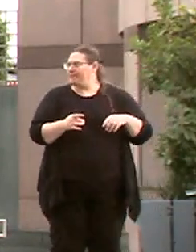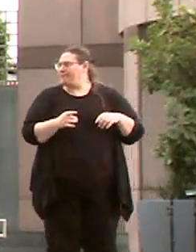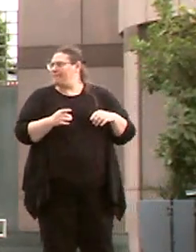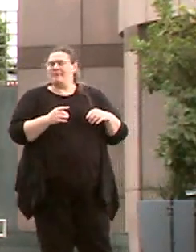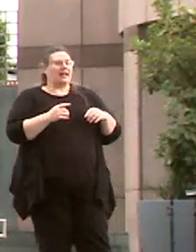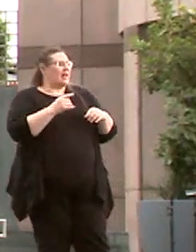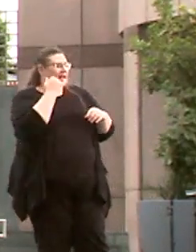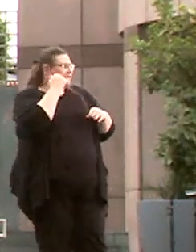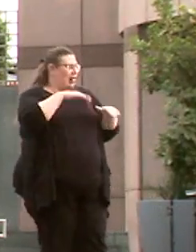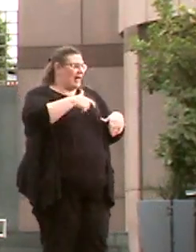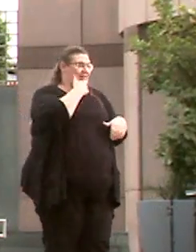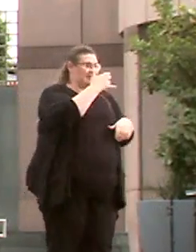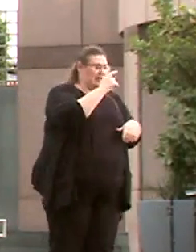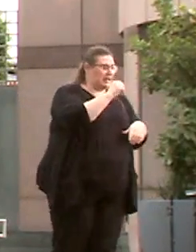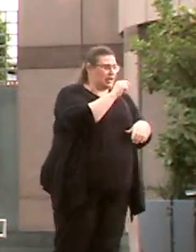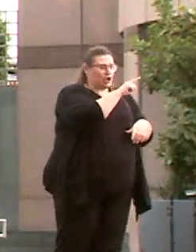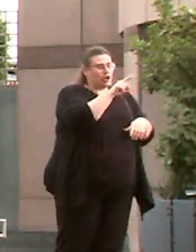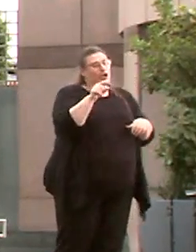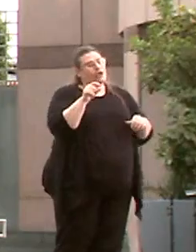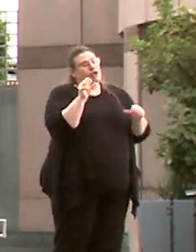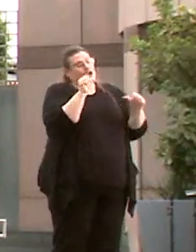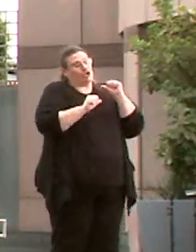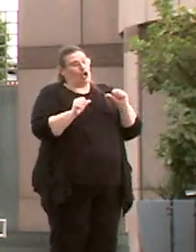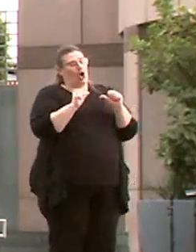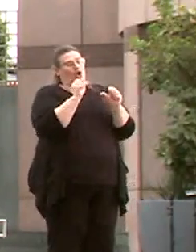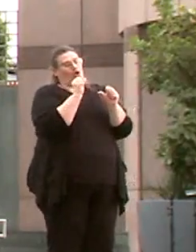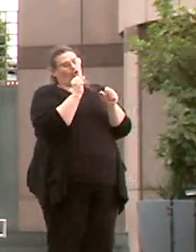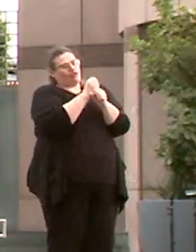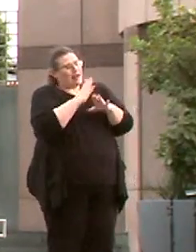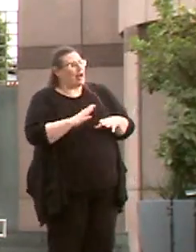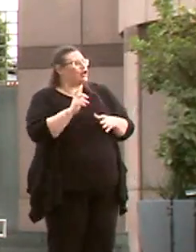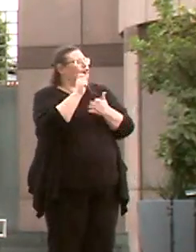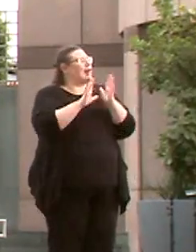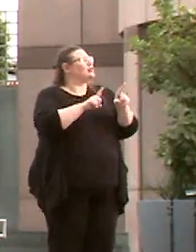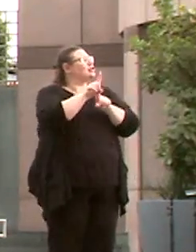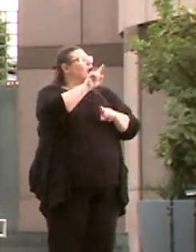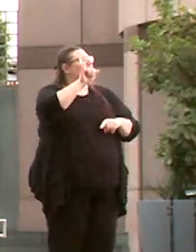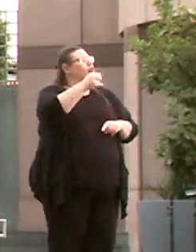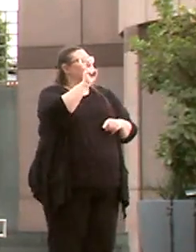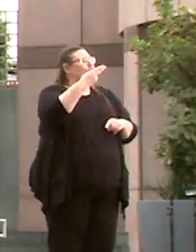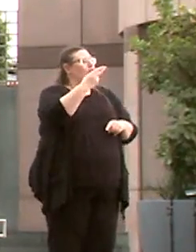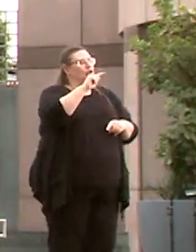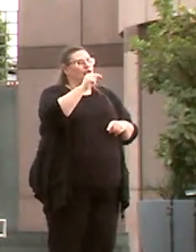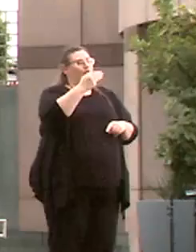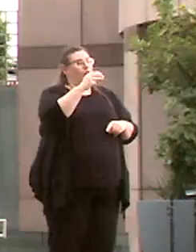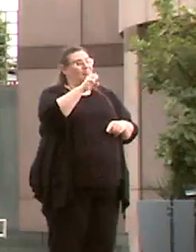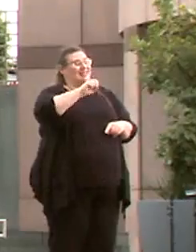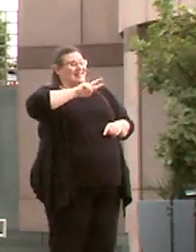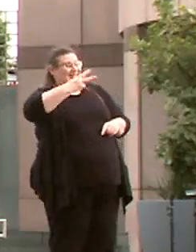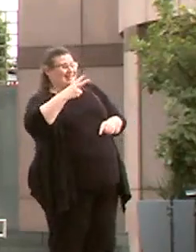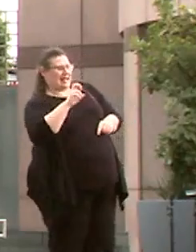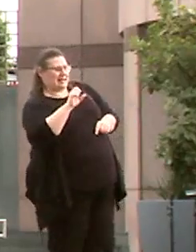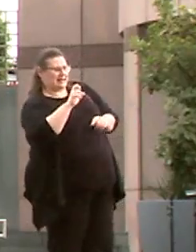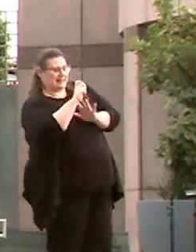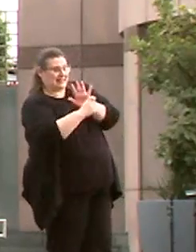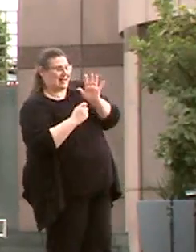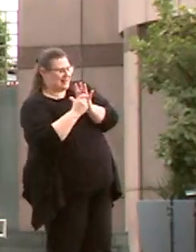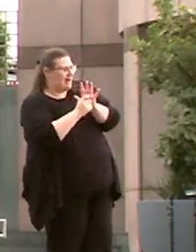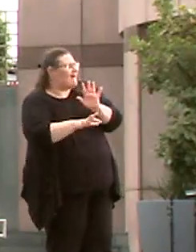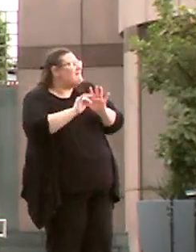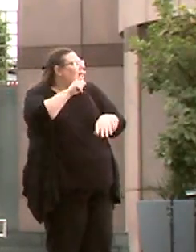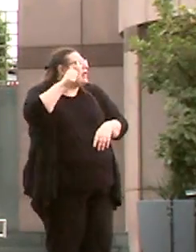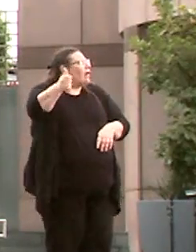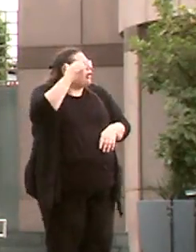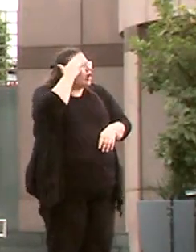who has not seen it, the show's creator, writer, star, Josh Thomas, during the second season, also found out he was on the